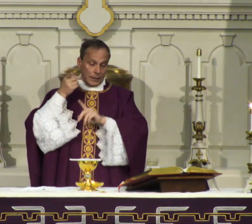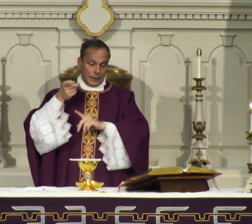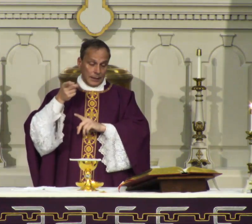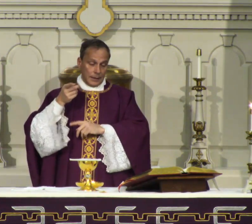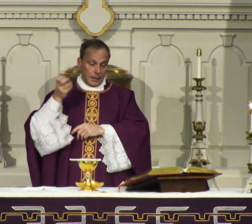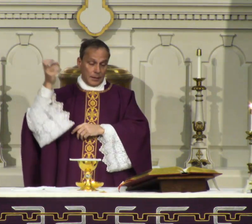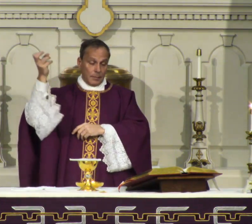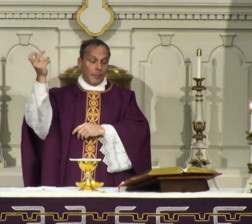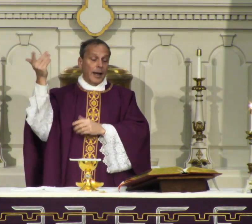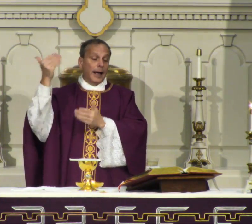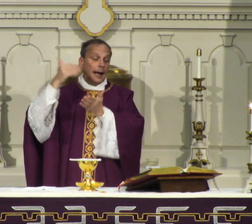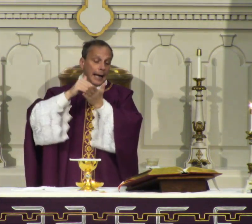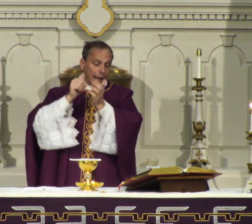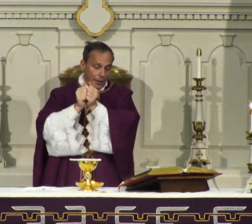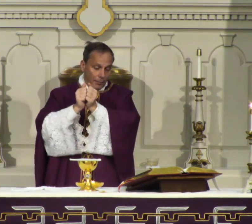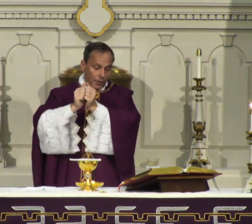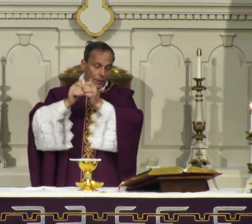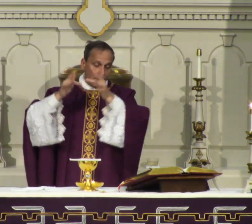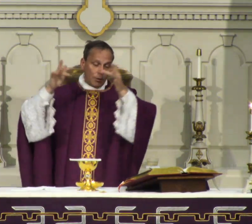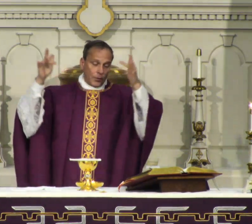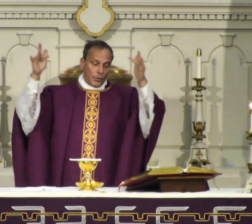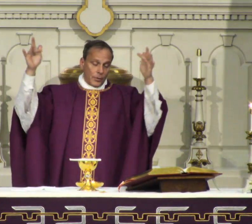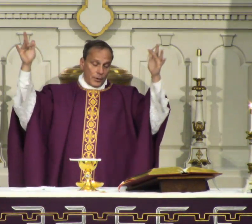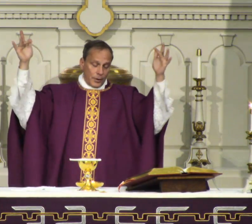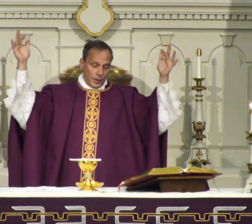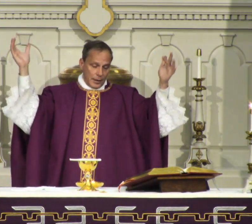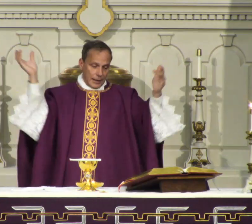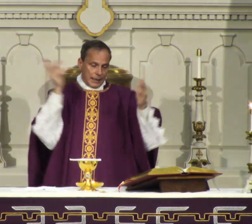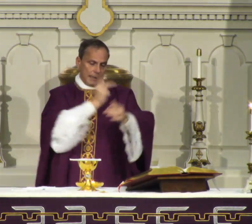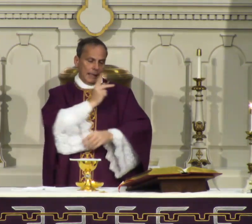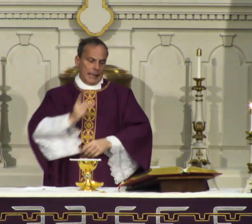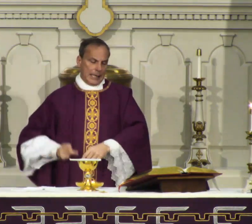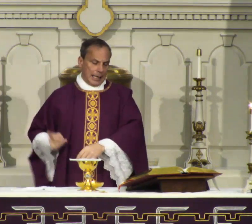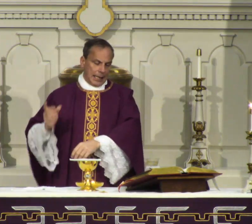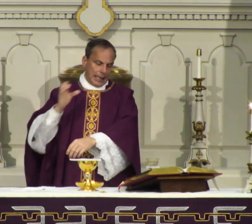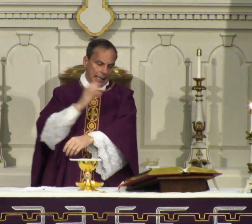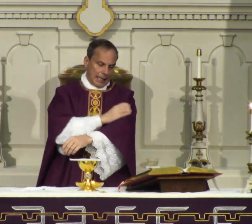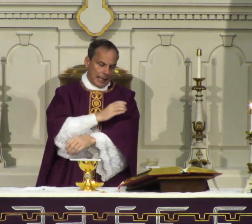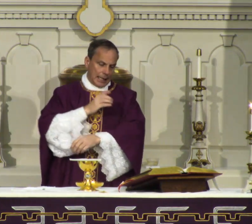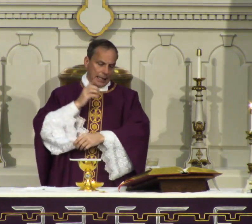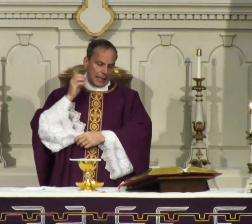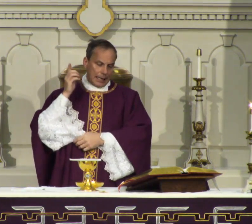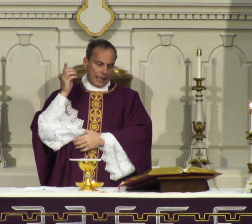that when he comes again in glory and majesty